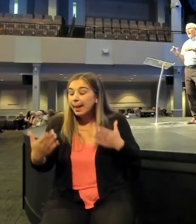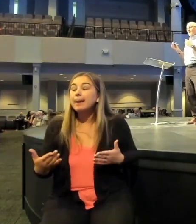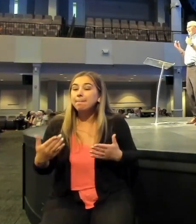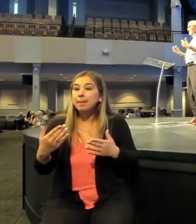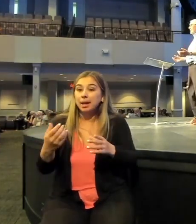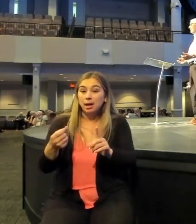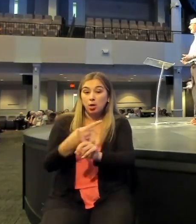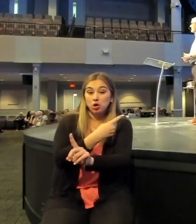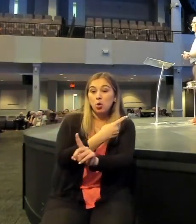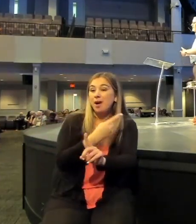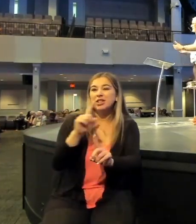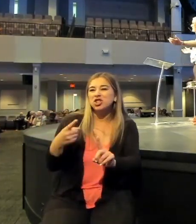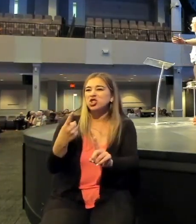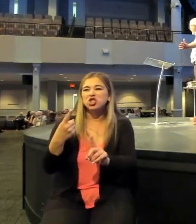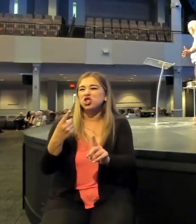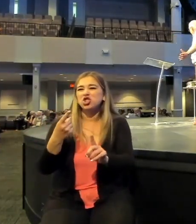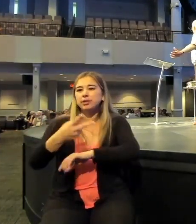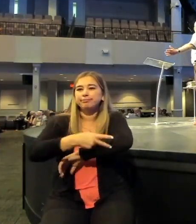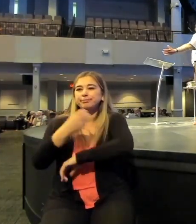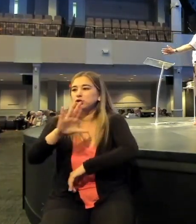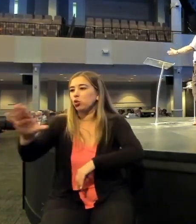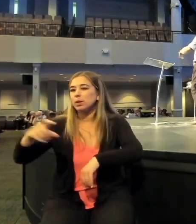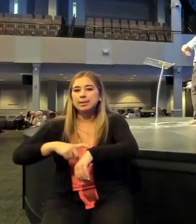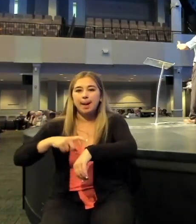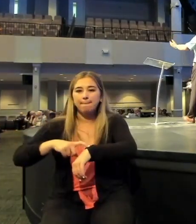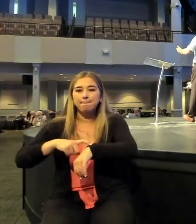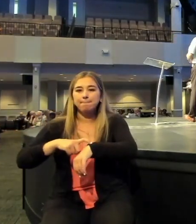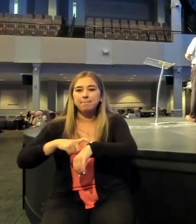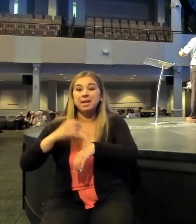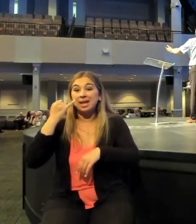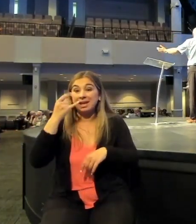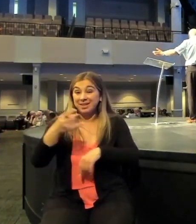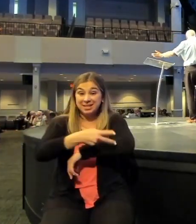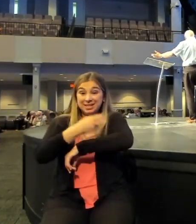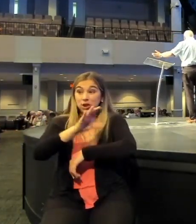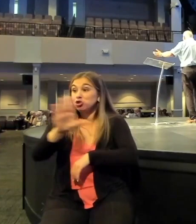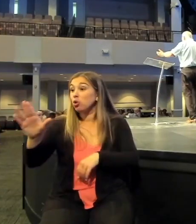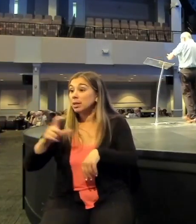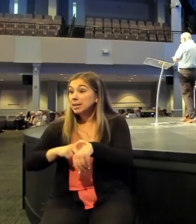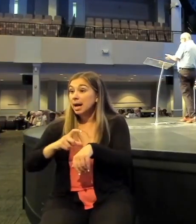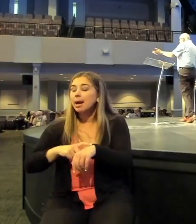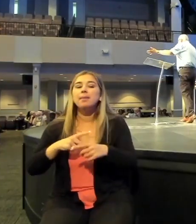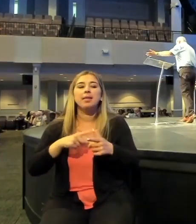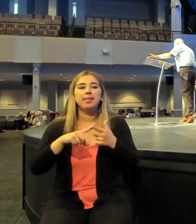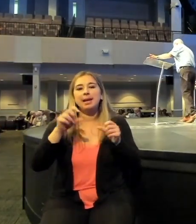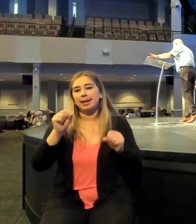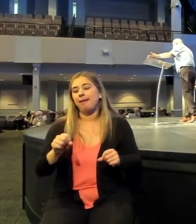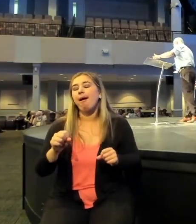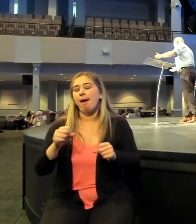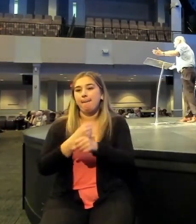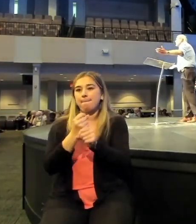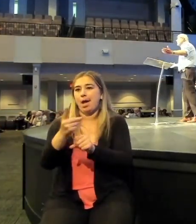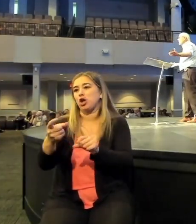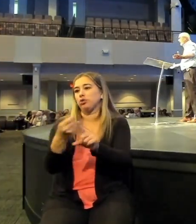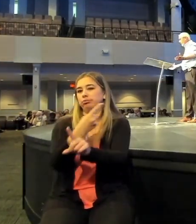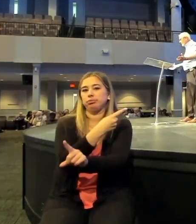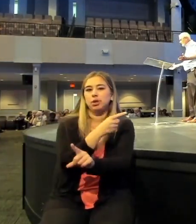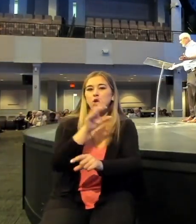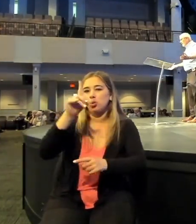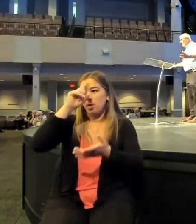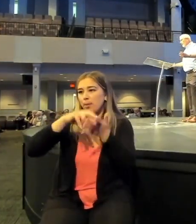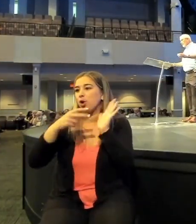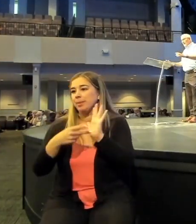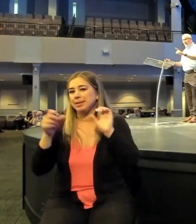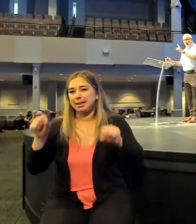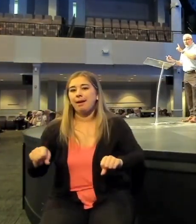you, all he has to do is mess with your time, okay? And how you use, if he can mess with your time, then he can mess with you, okay? He can mess with your